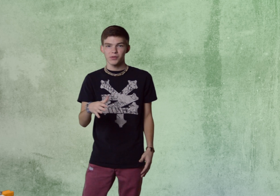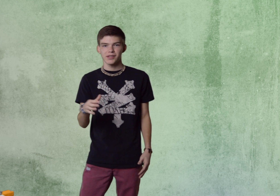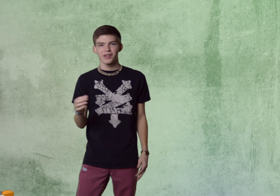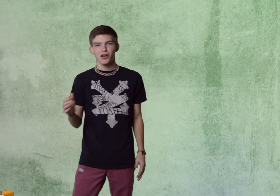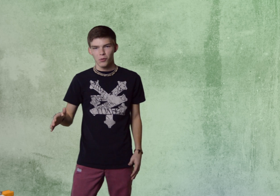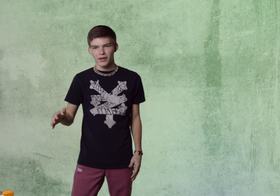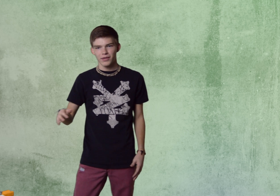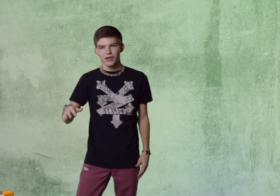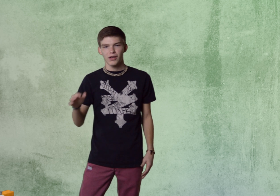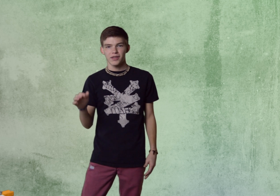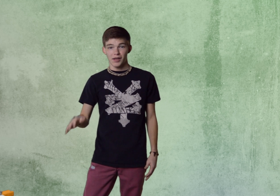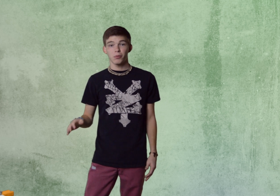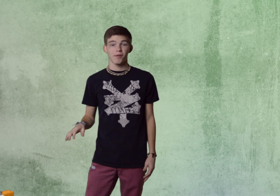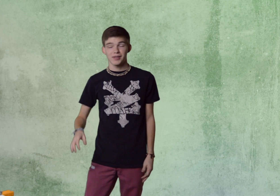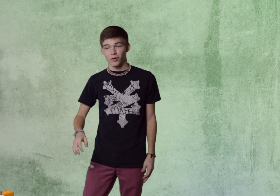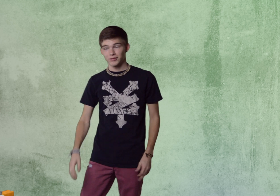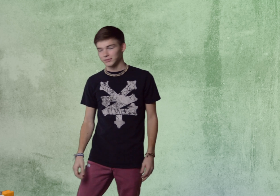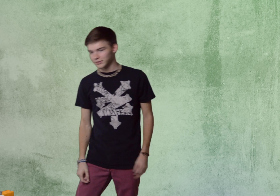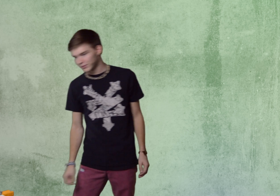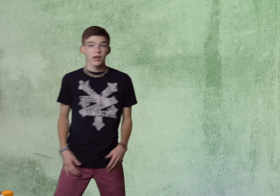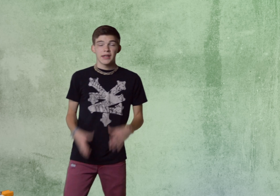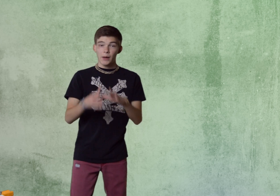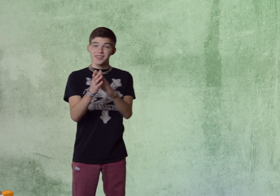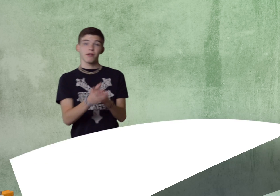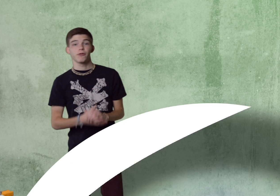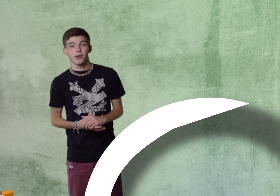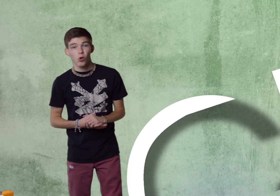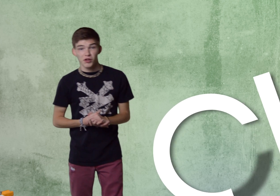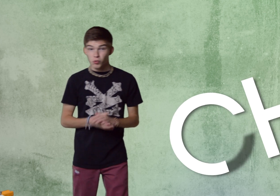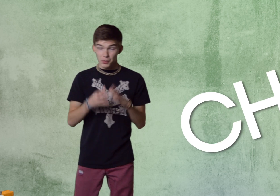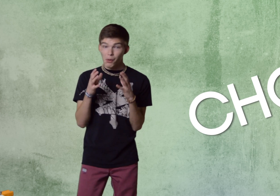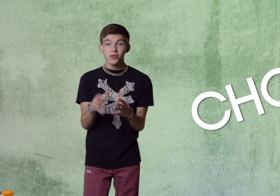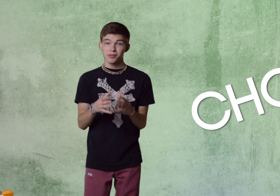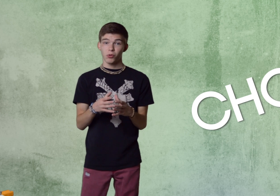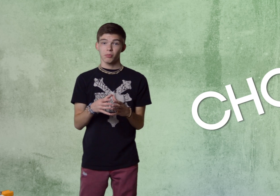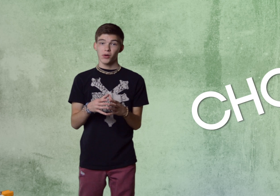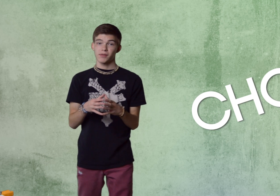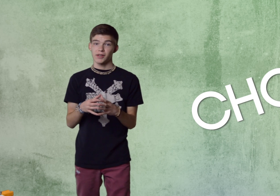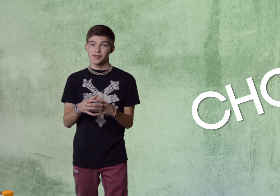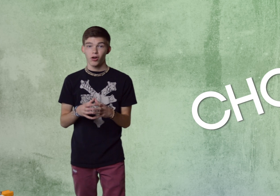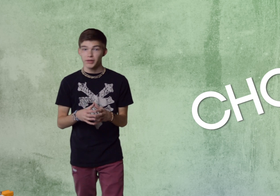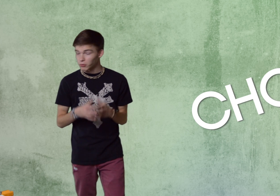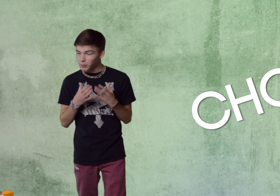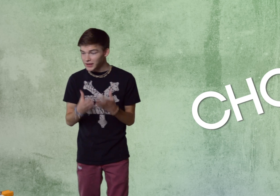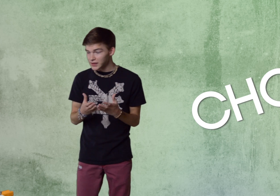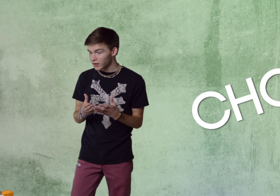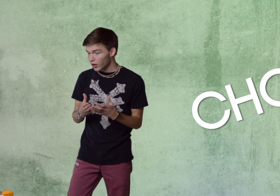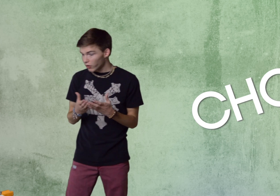flows with the tempo of the song. Now it's time for the chorus. One of the most important parts of this song. It repeats